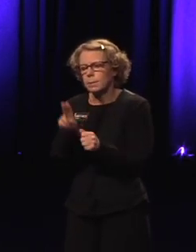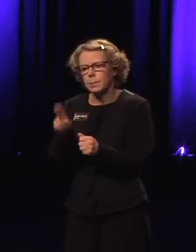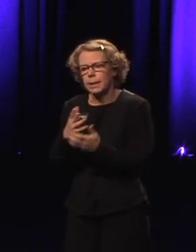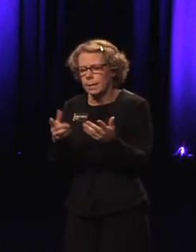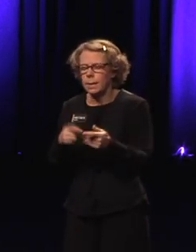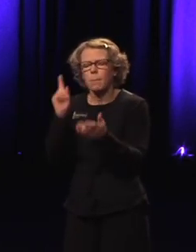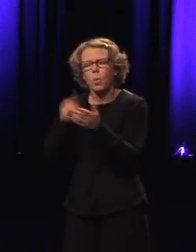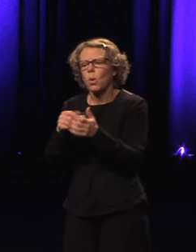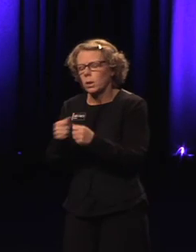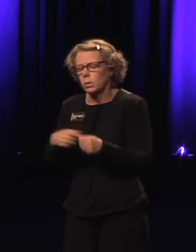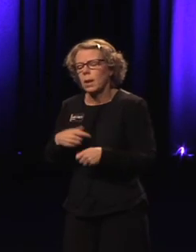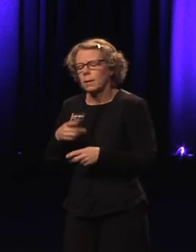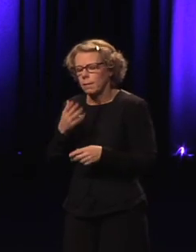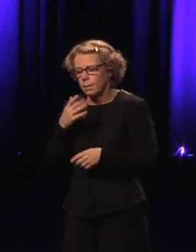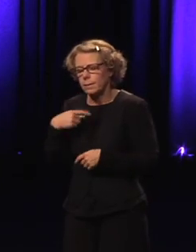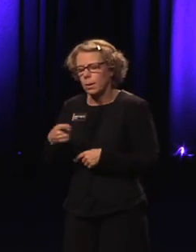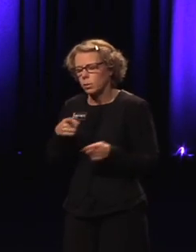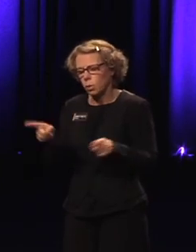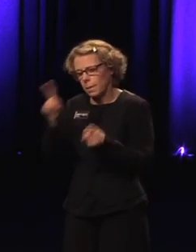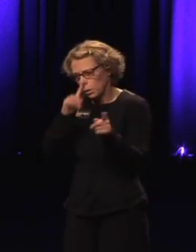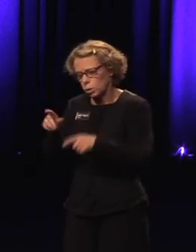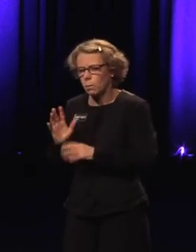there and thank you very much for your attention.